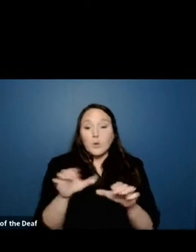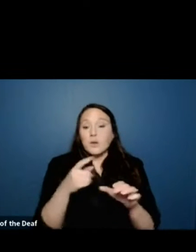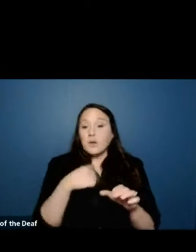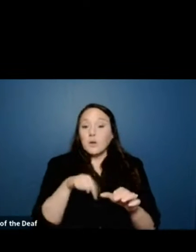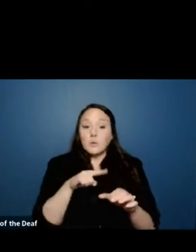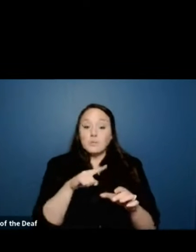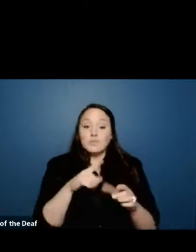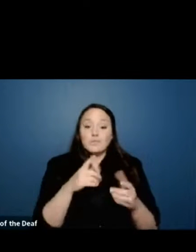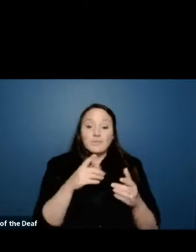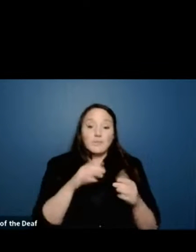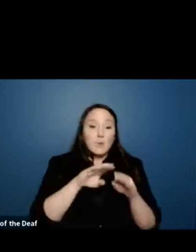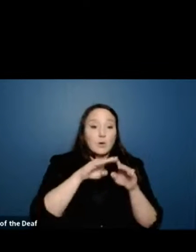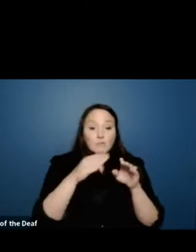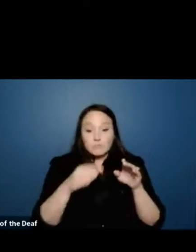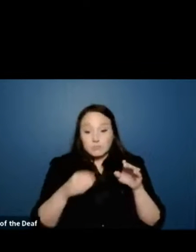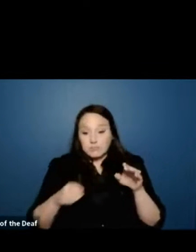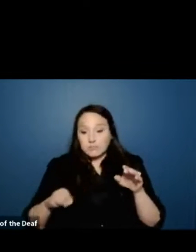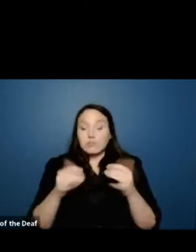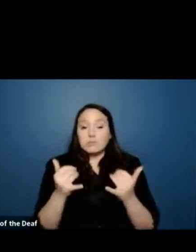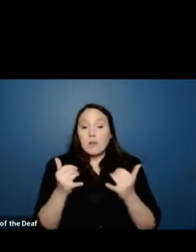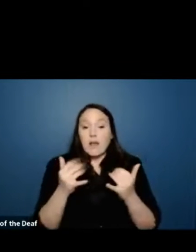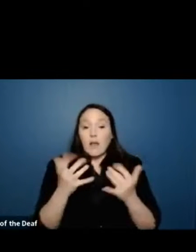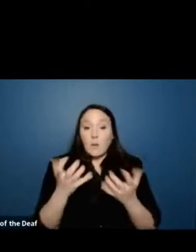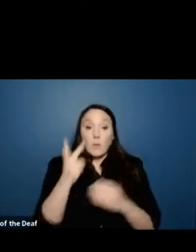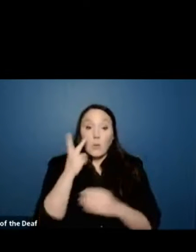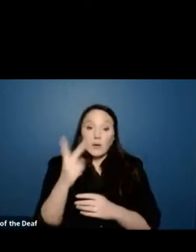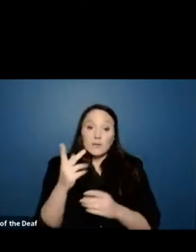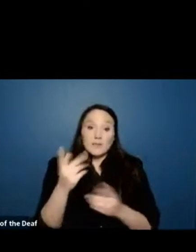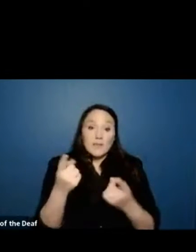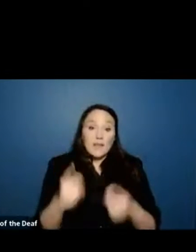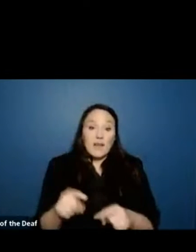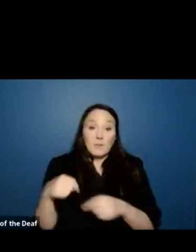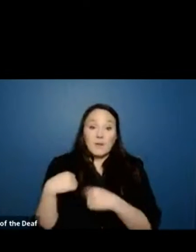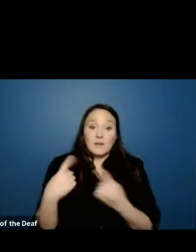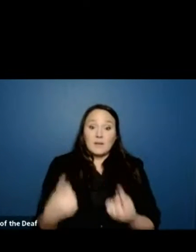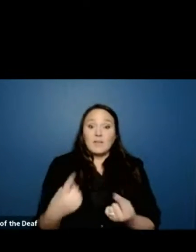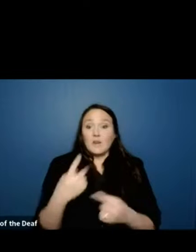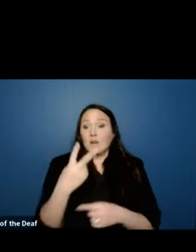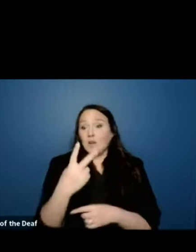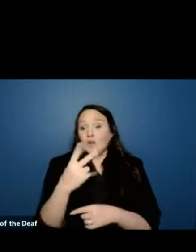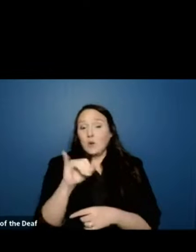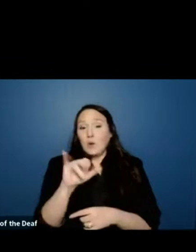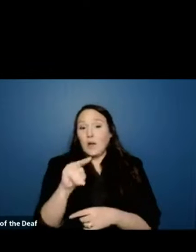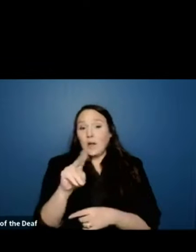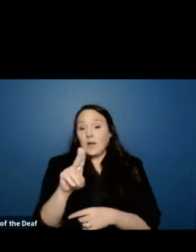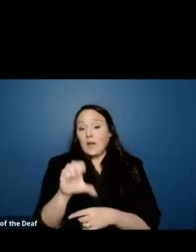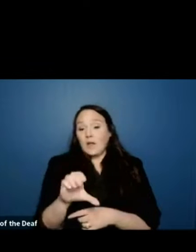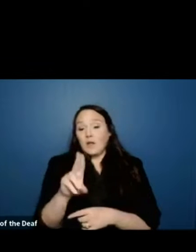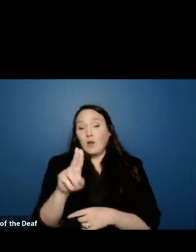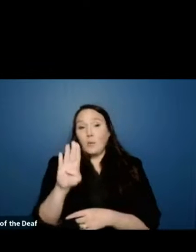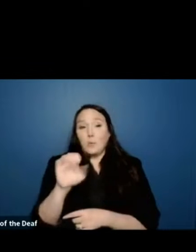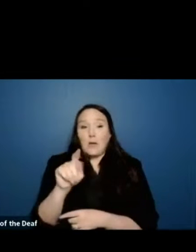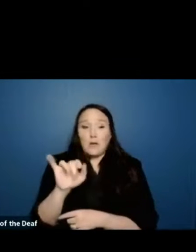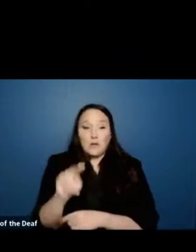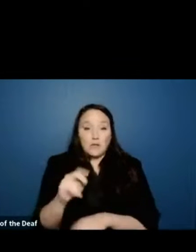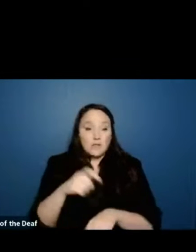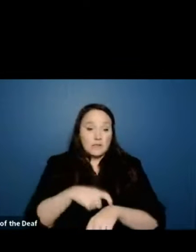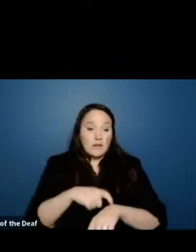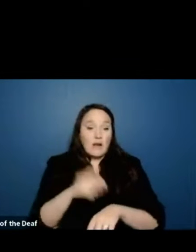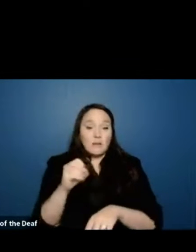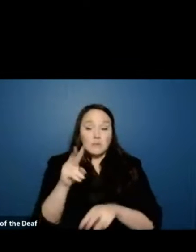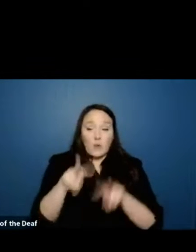moving in the right direction. We wanted to see that happen for at least 2 incubation periods. So we've looked at that for more than 28